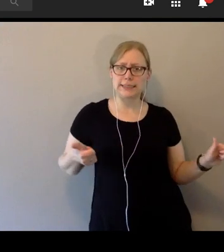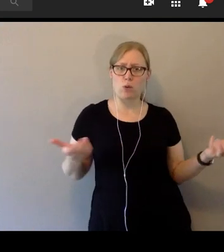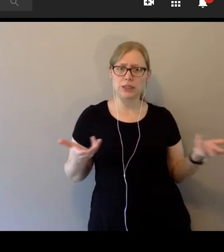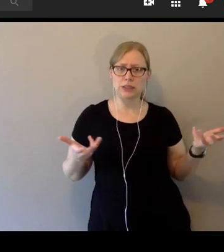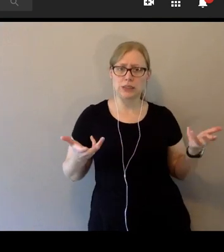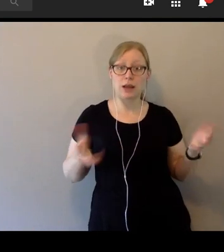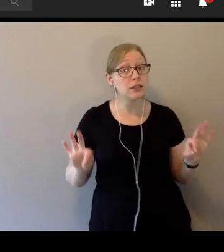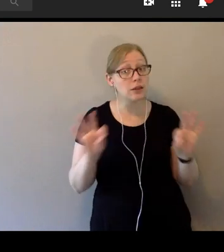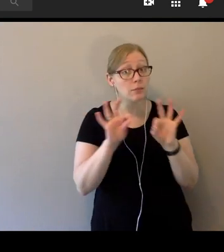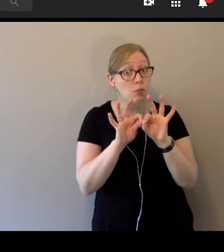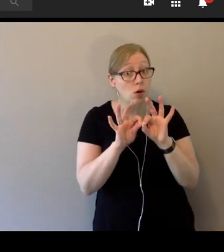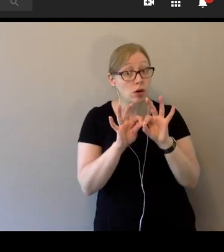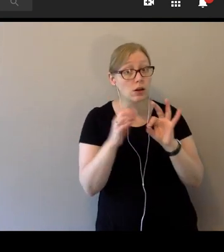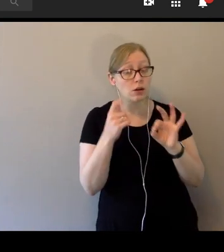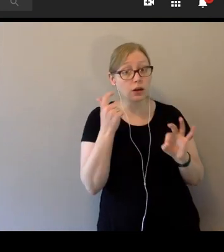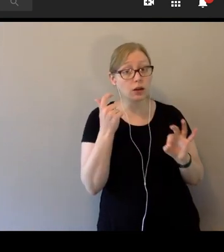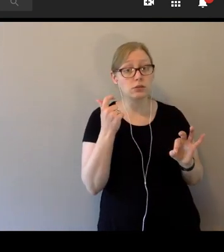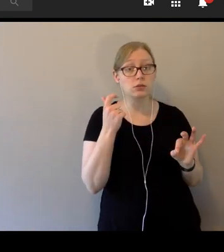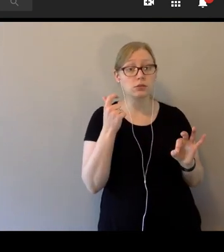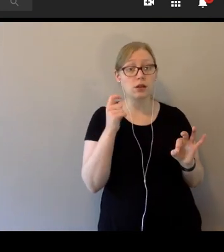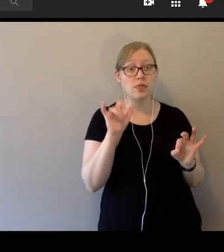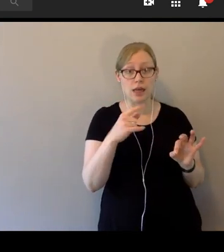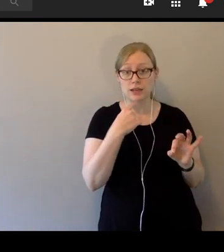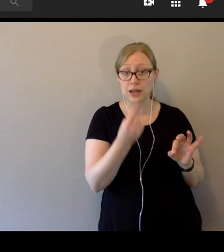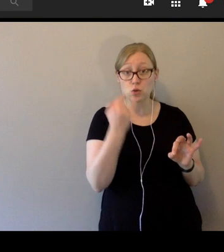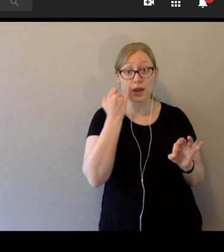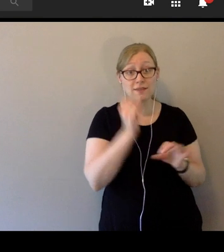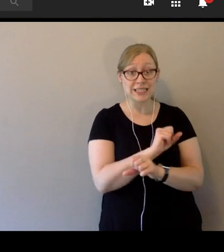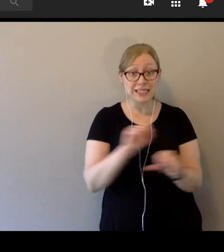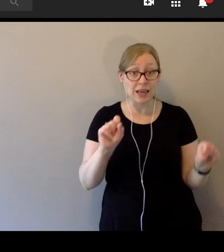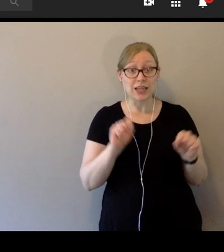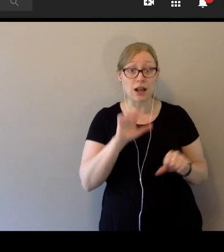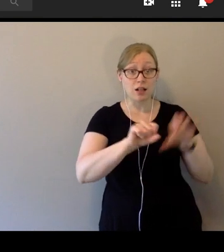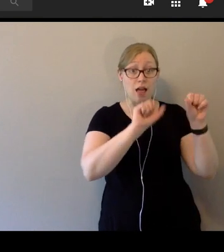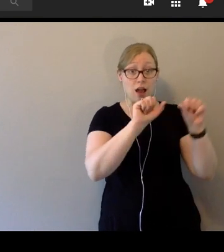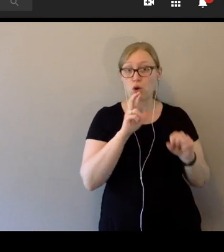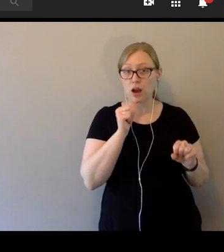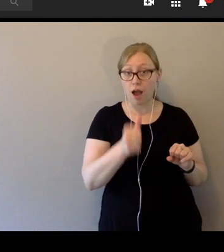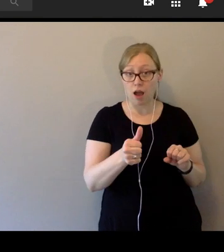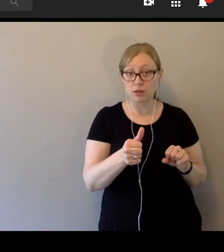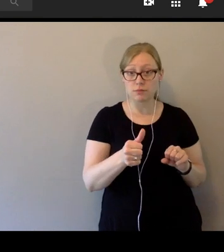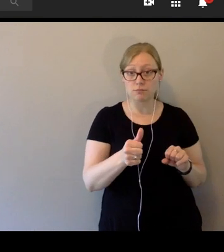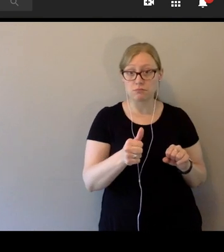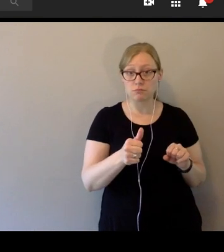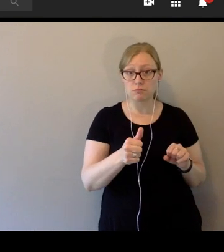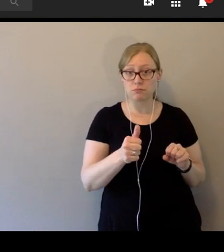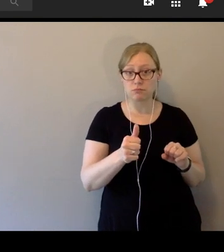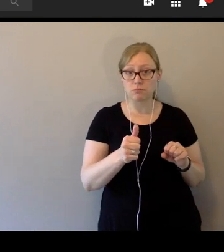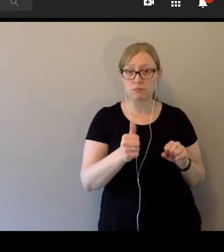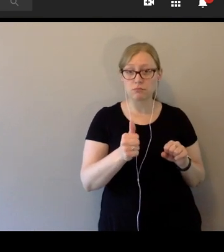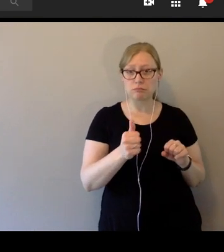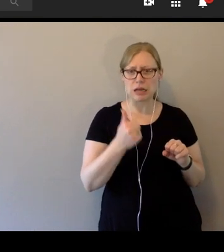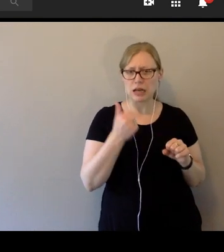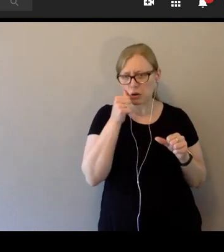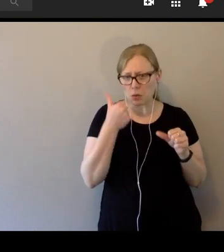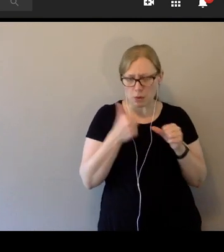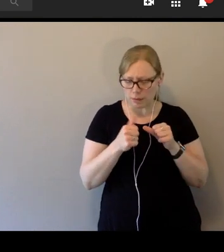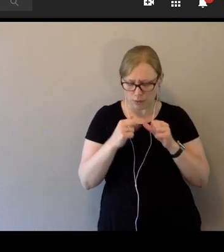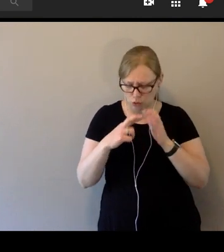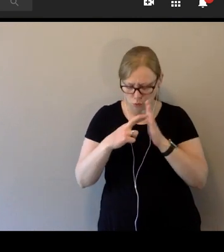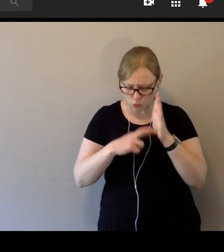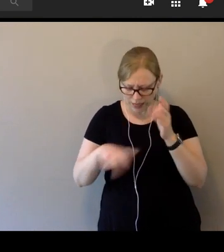that's important because that tells you whether it's a safe ladder to climb up or not. I don't remember what the rule is, but